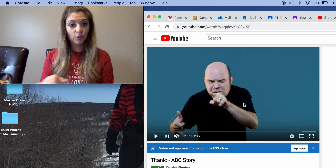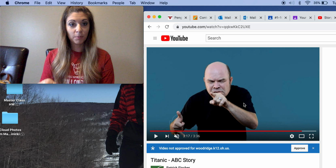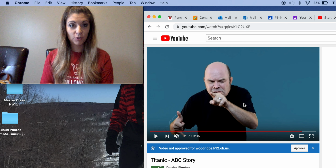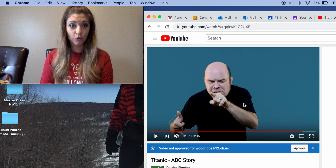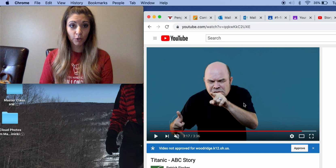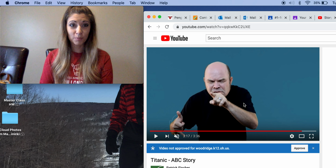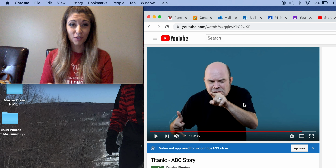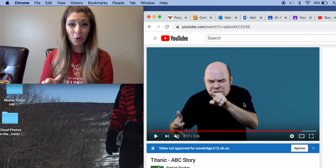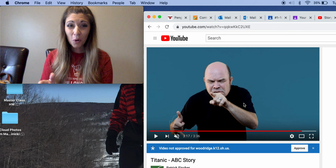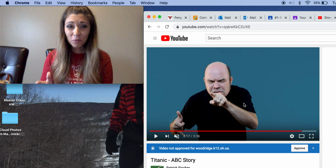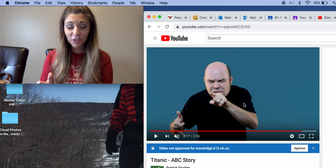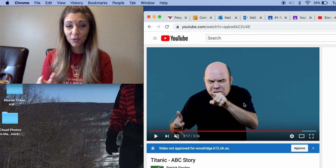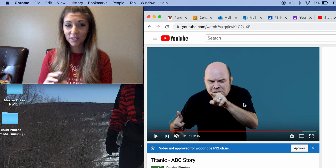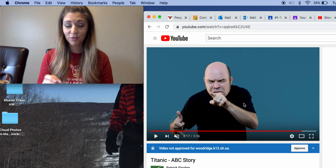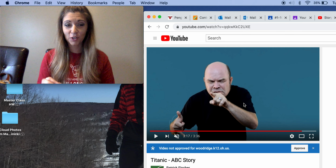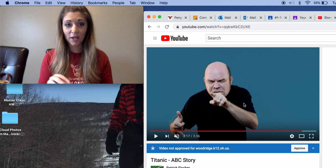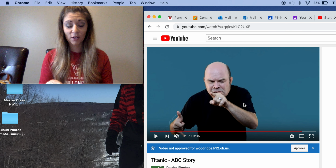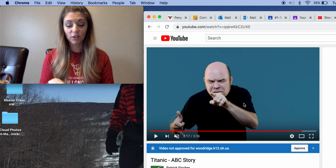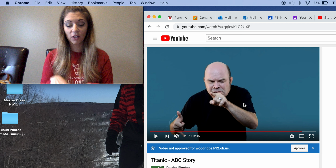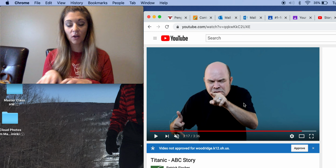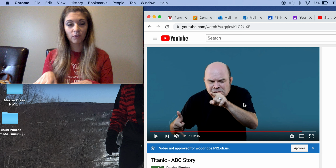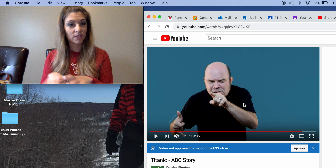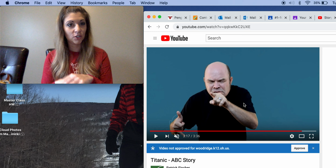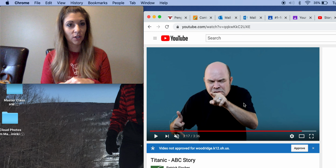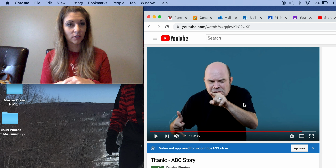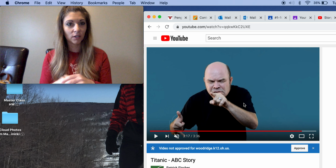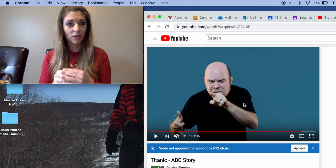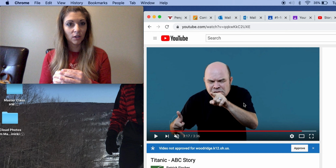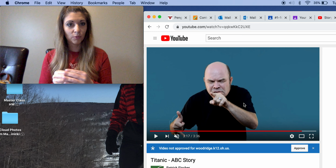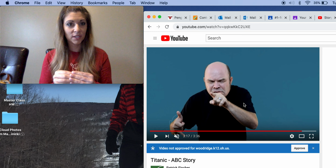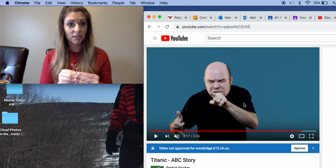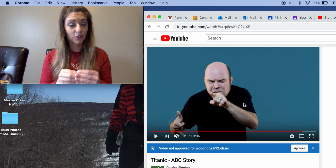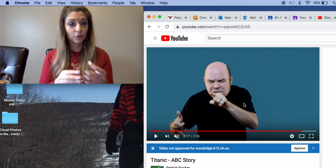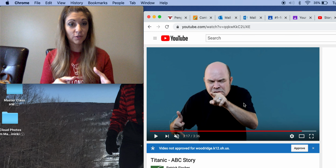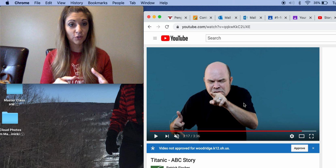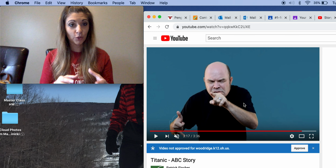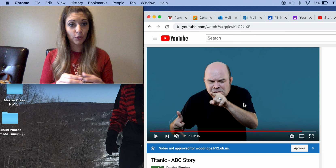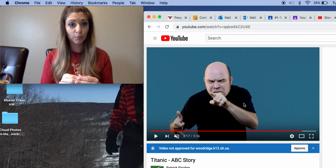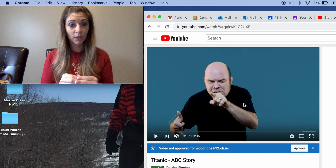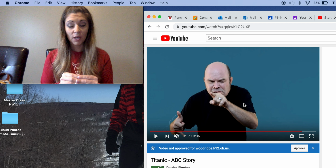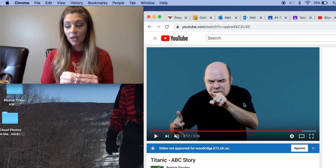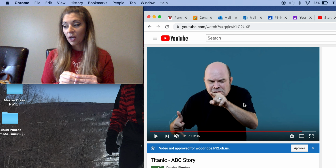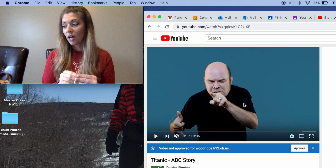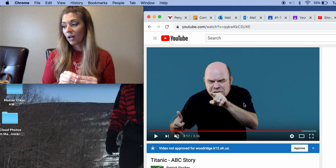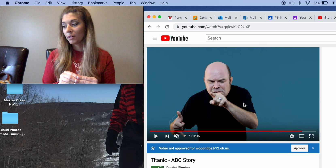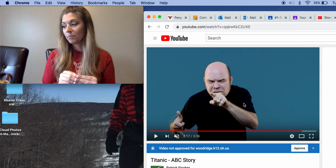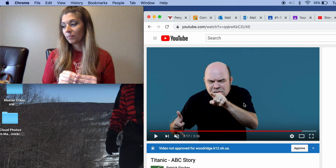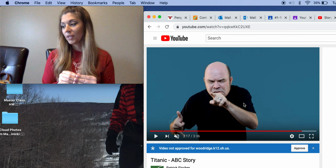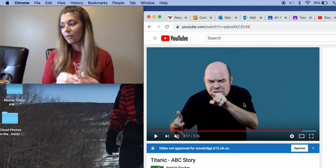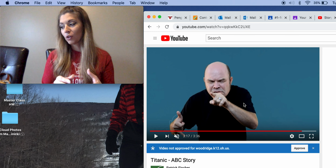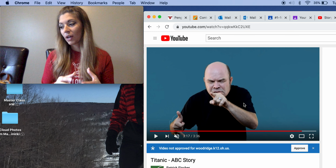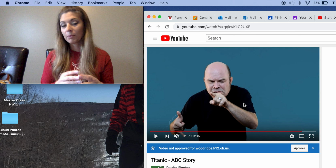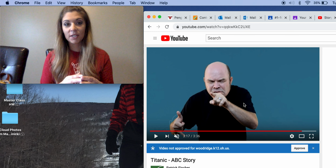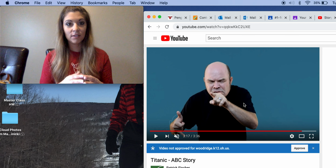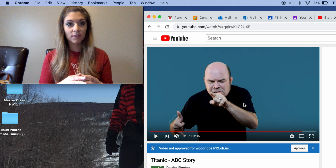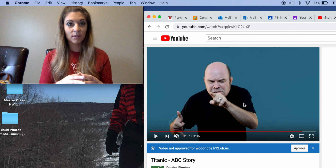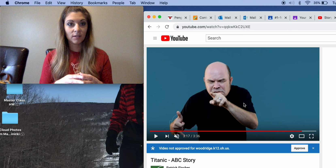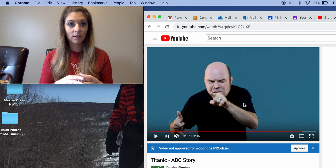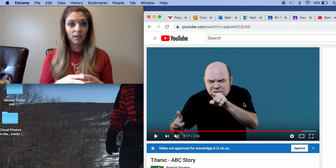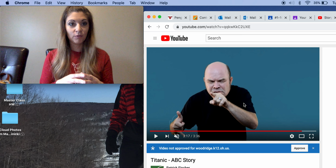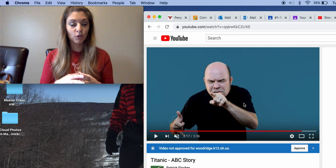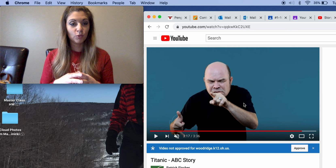going to break you up into groups, and hopefully you guys can figure out how to like conference each other once I tell you who's in your group. If not, I'm